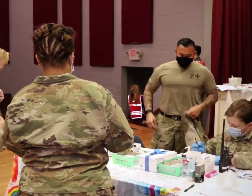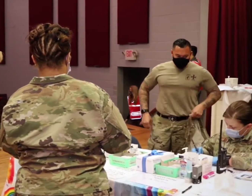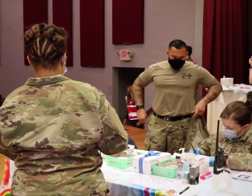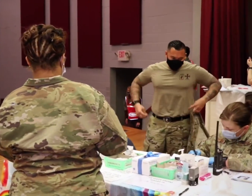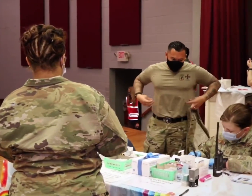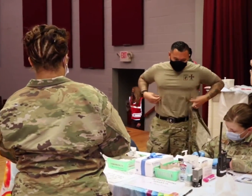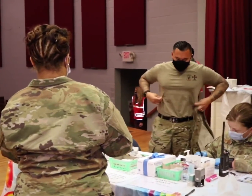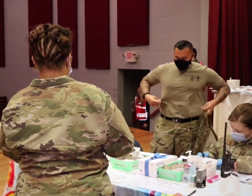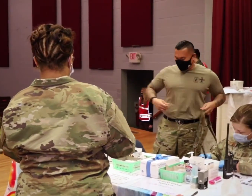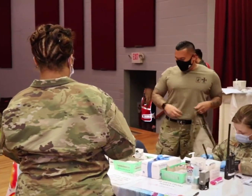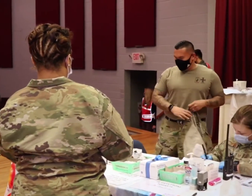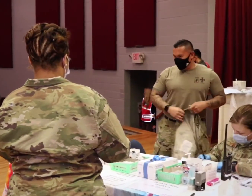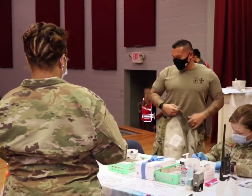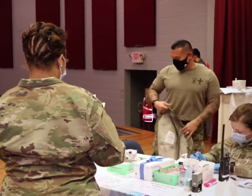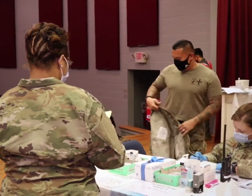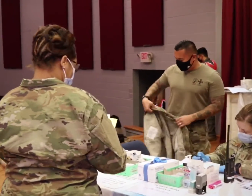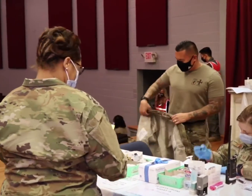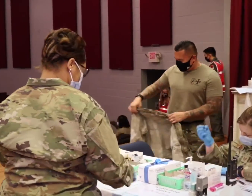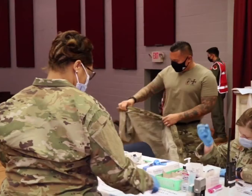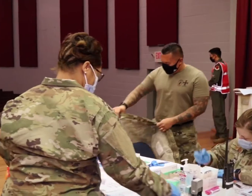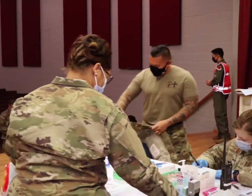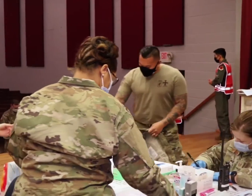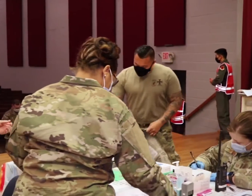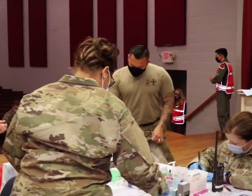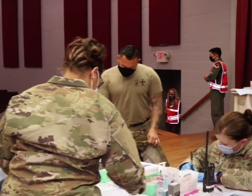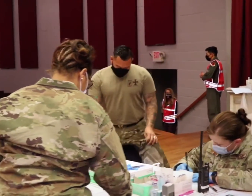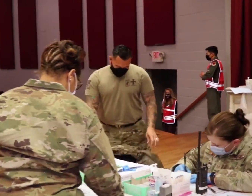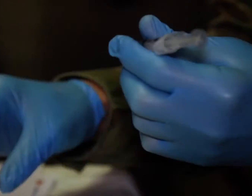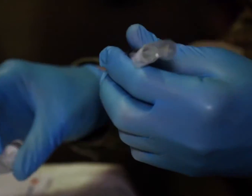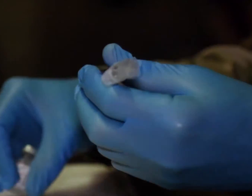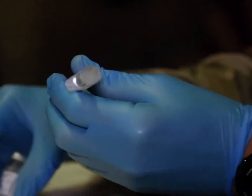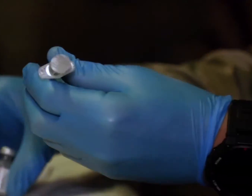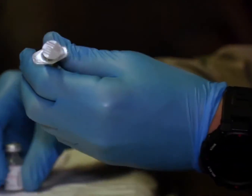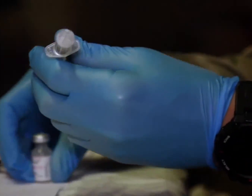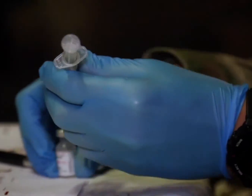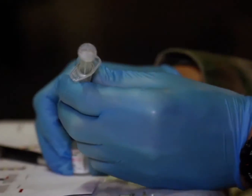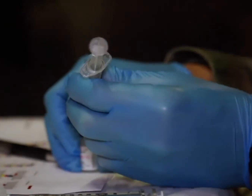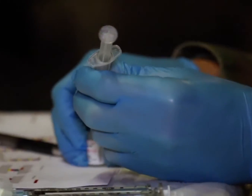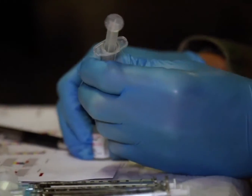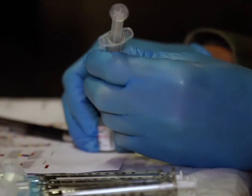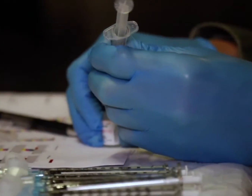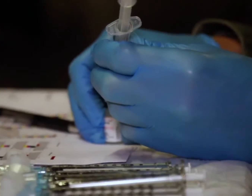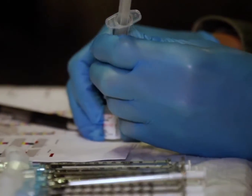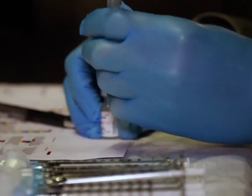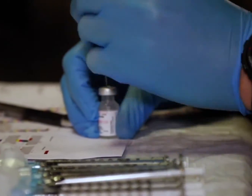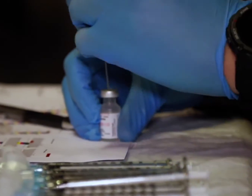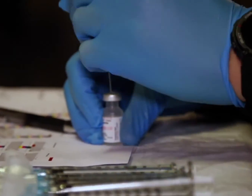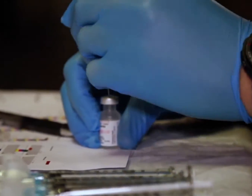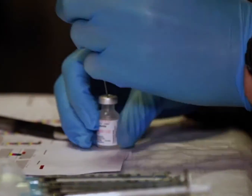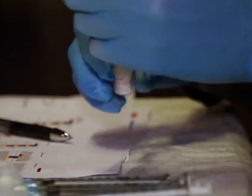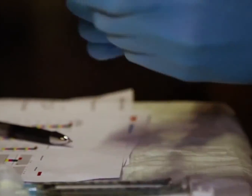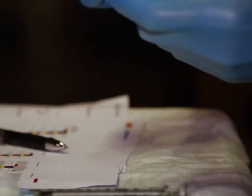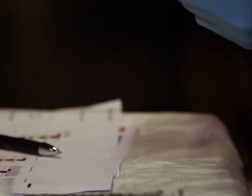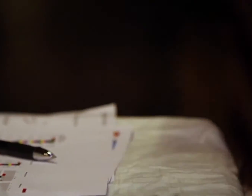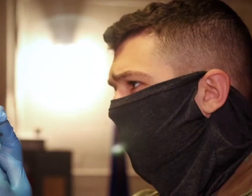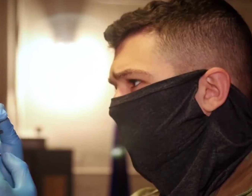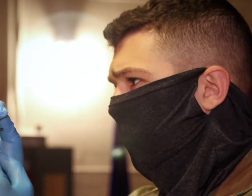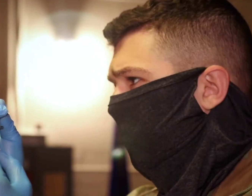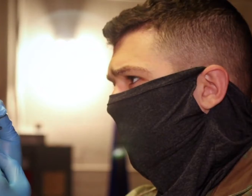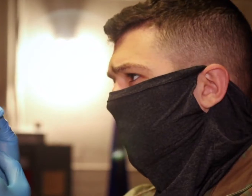it, and that's how they get that 95% number. I know a lot of people are worried about the vaccines because they're like, oh, it came